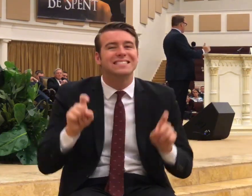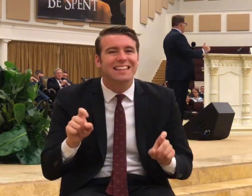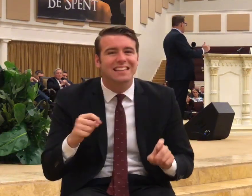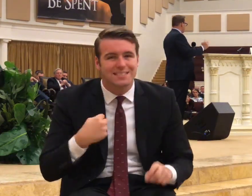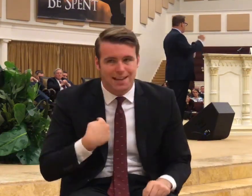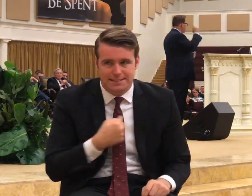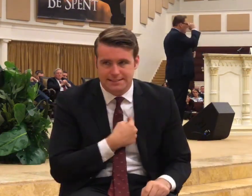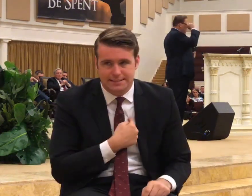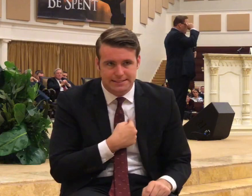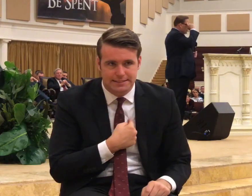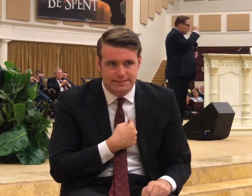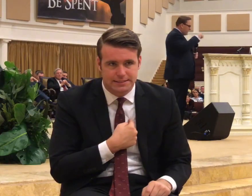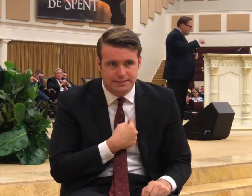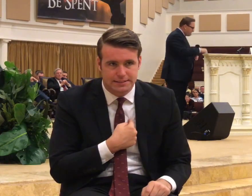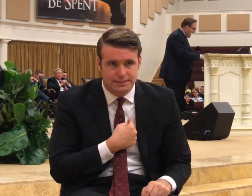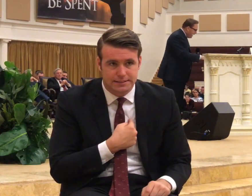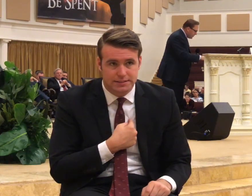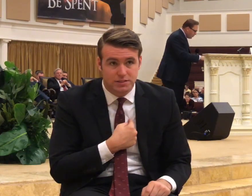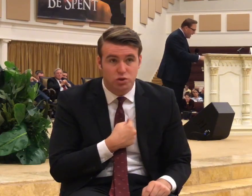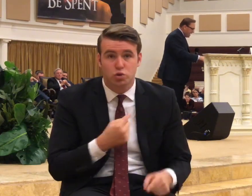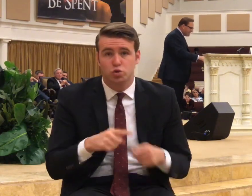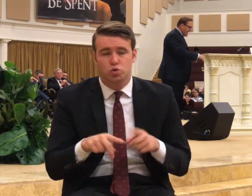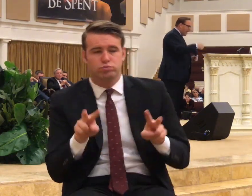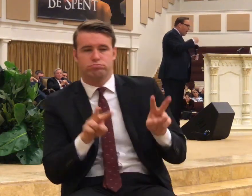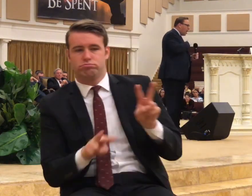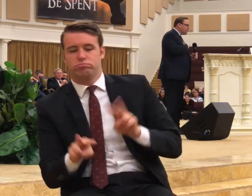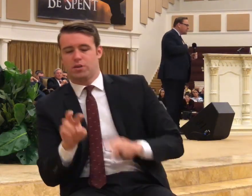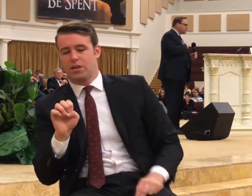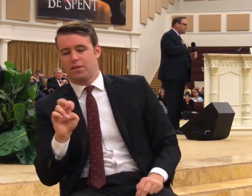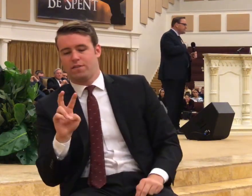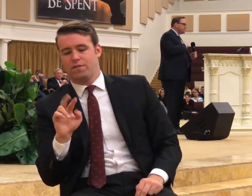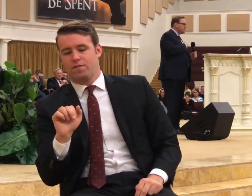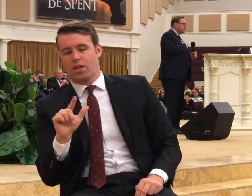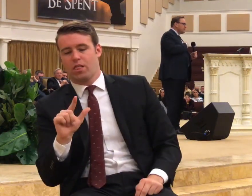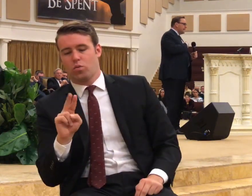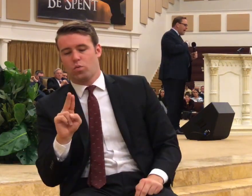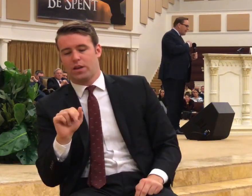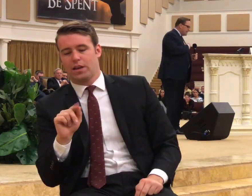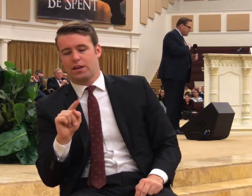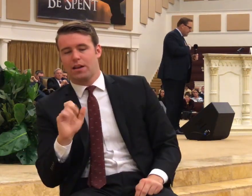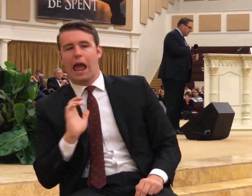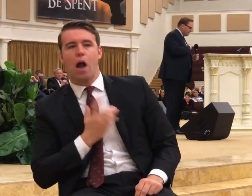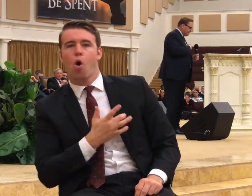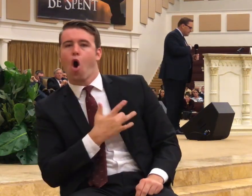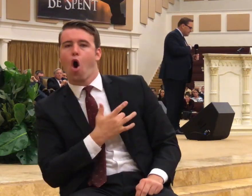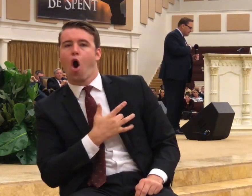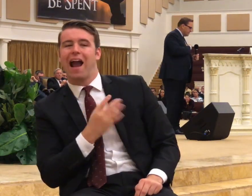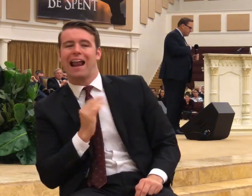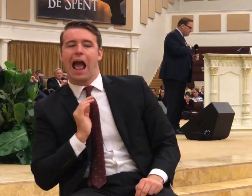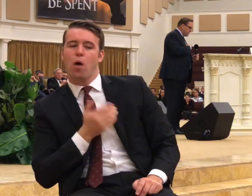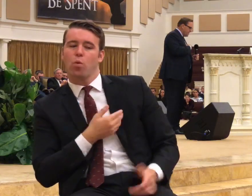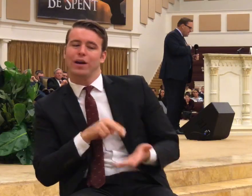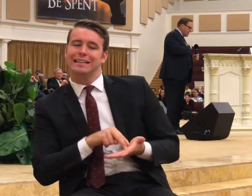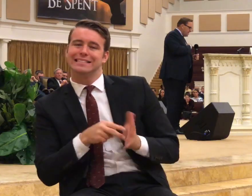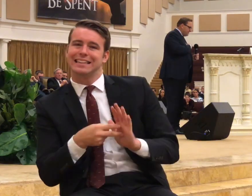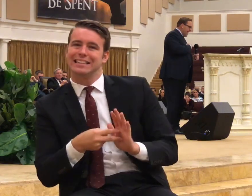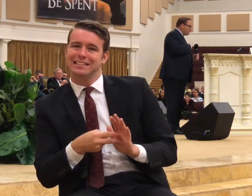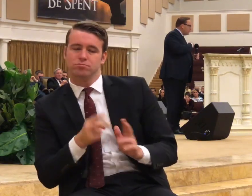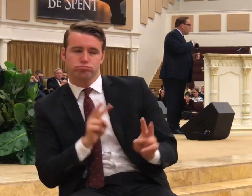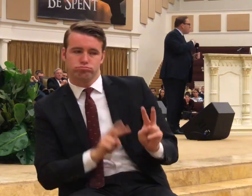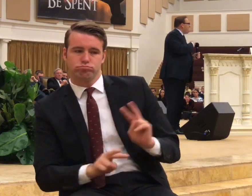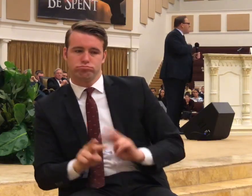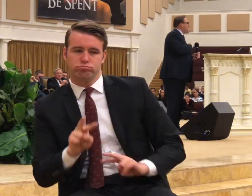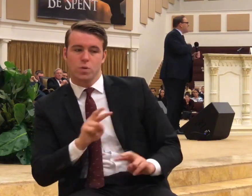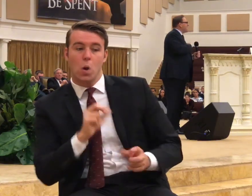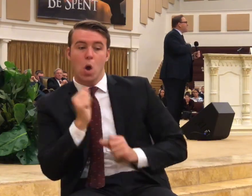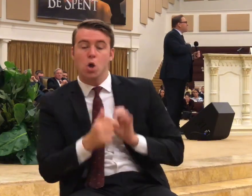us, to evaluate our hearts and our intents, that